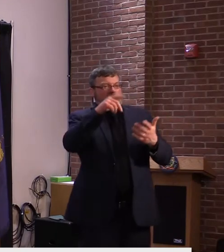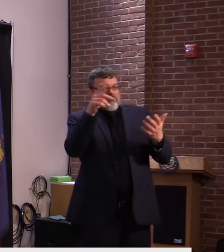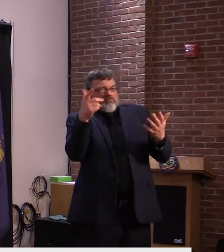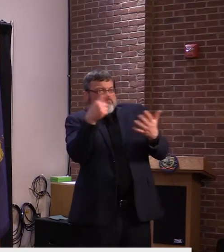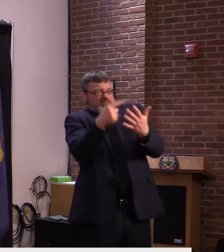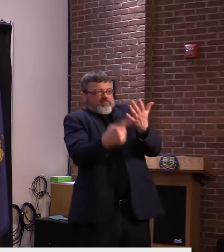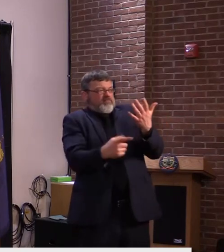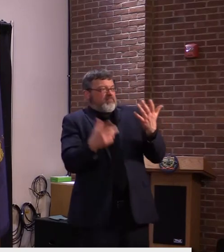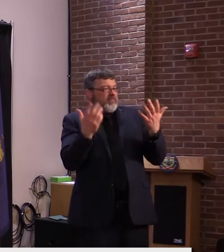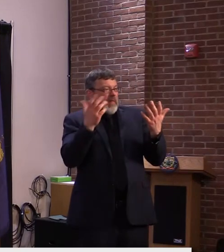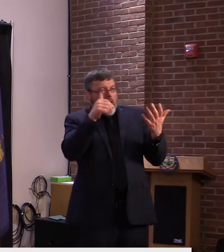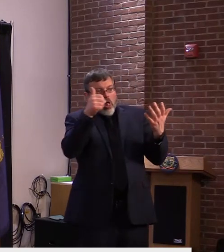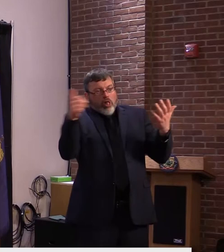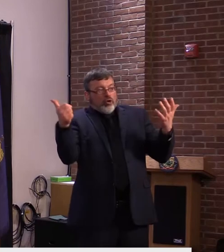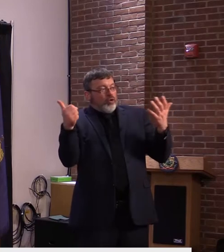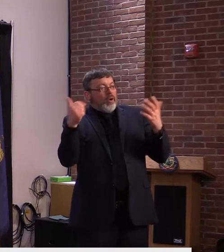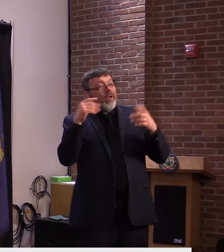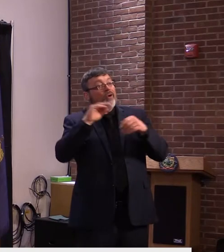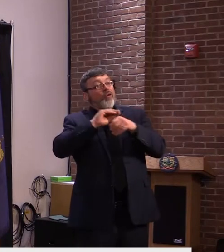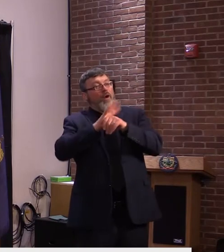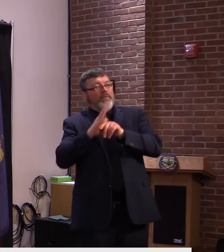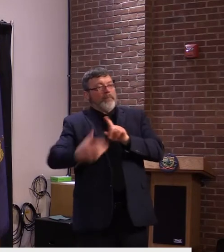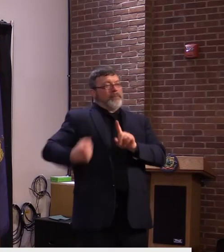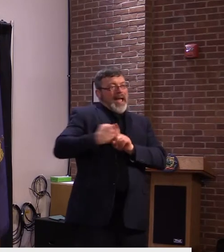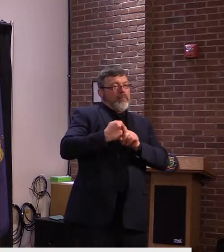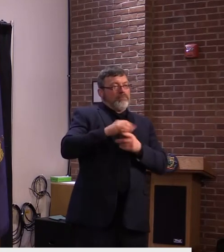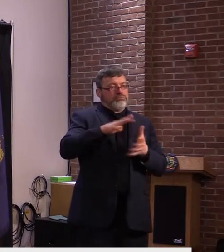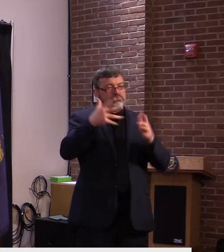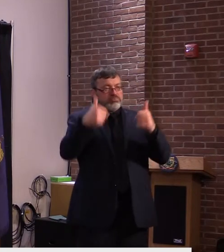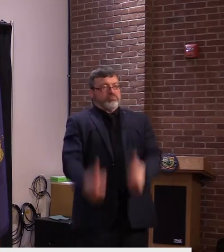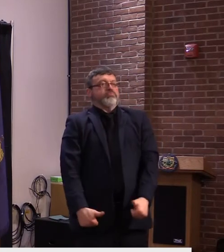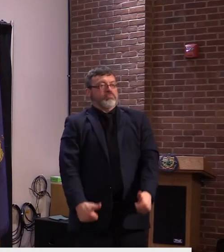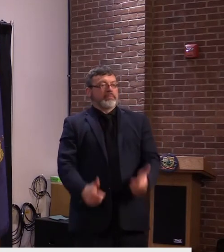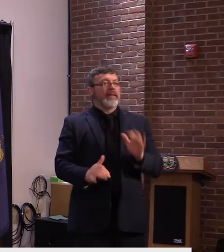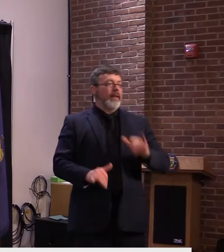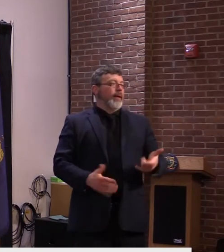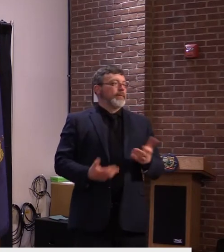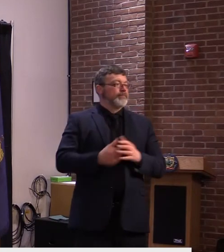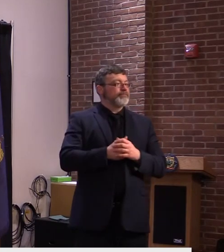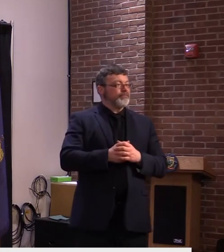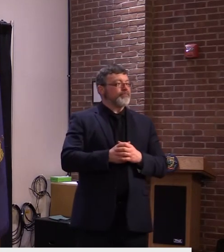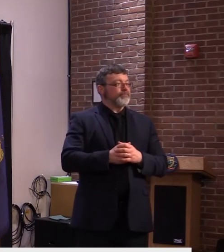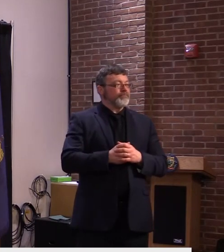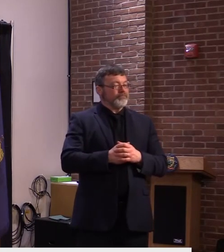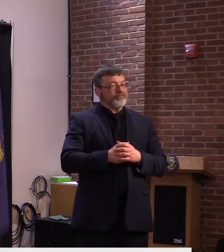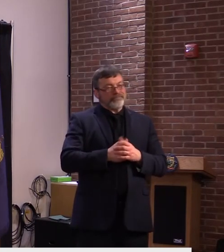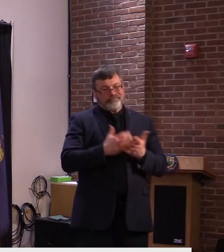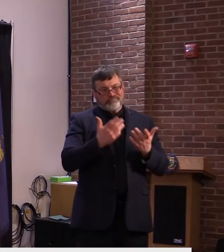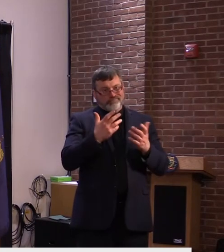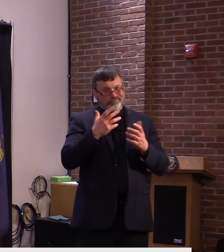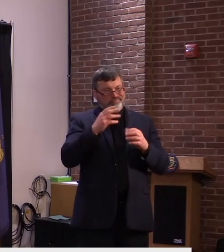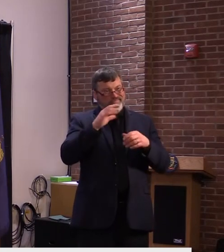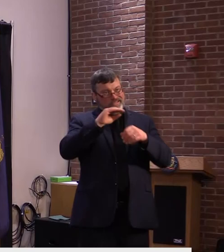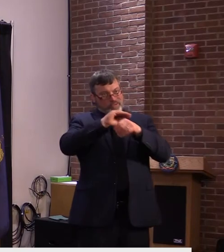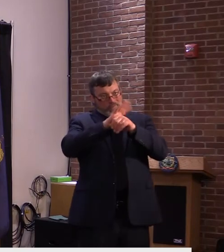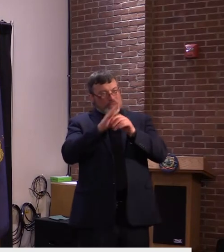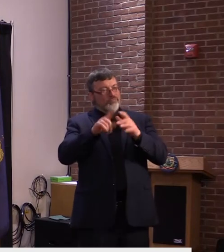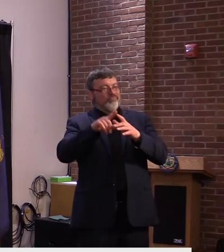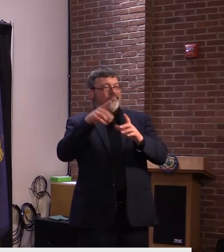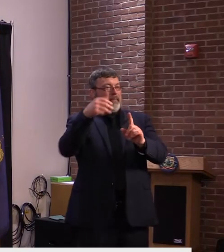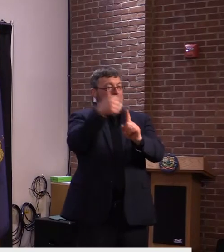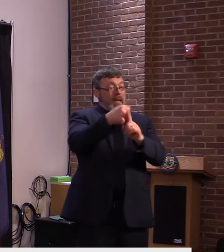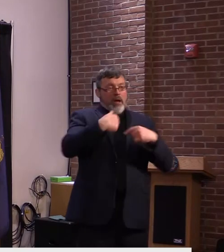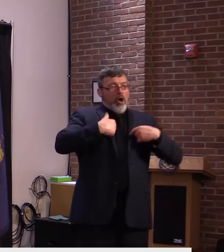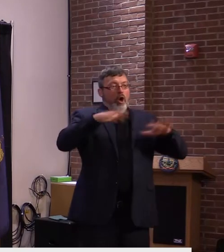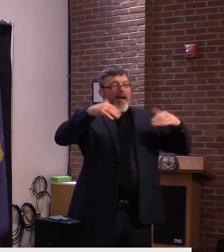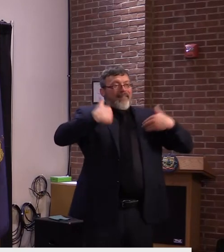other blood clotting abnormalities related to COVID, et cetera. So to me, those are deaths that are potentially